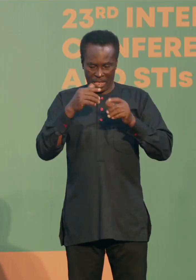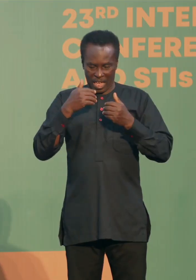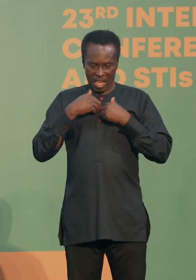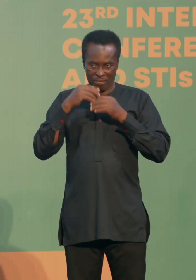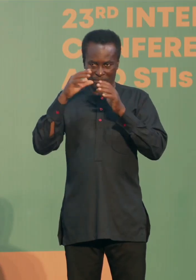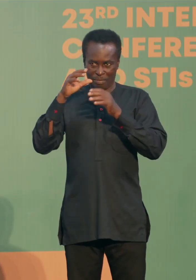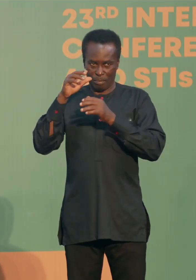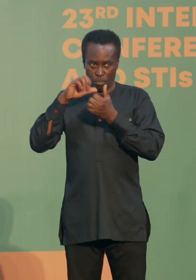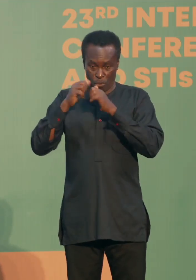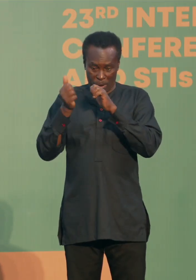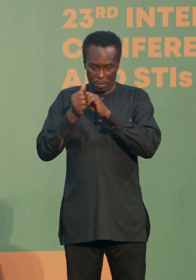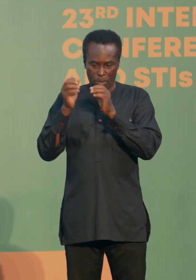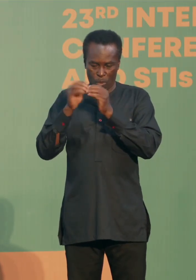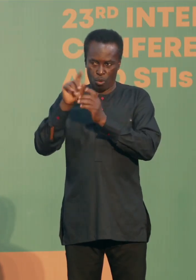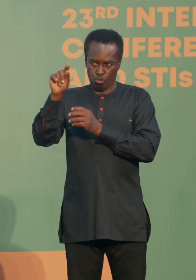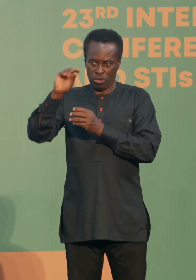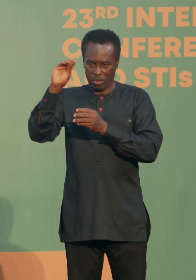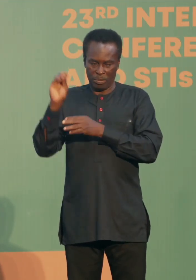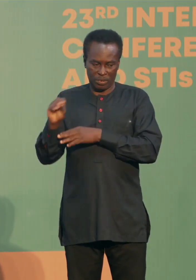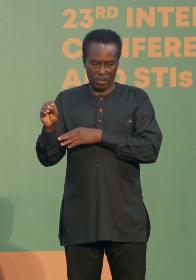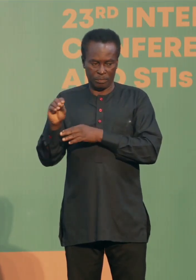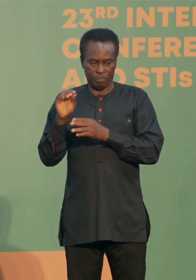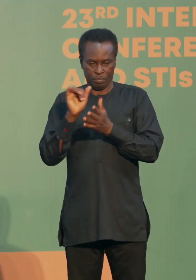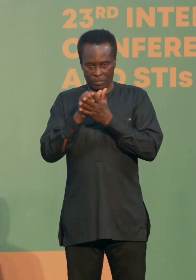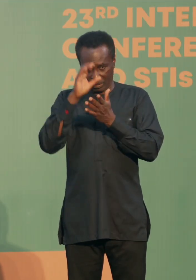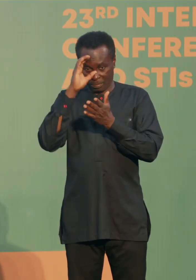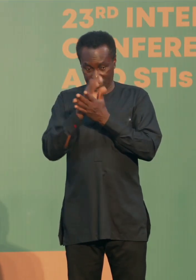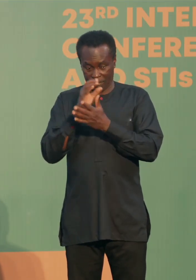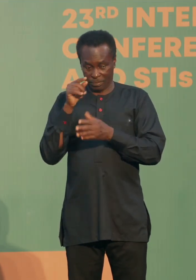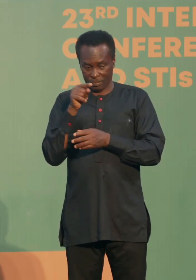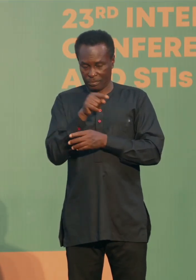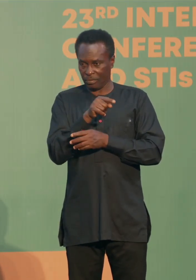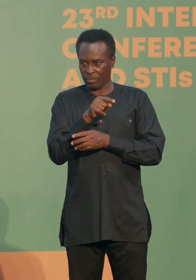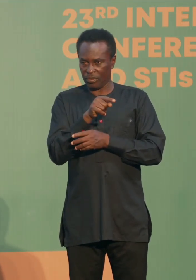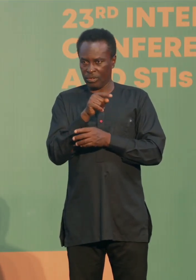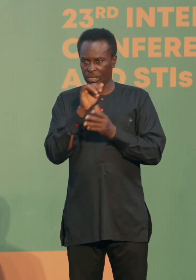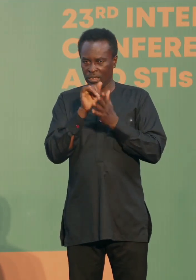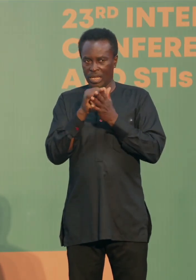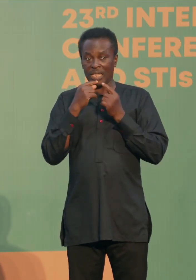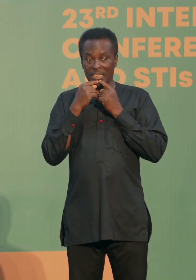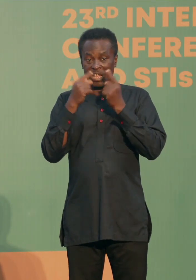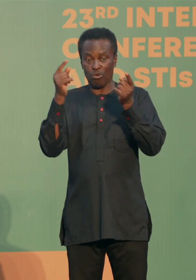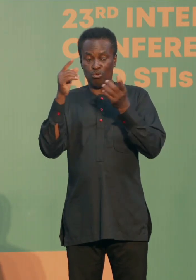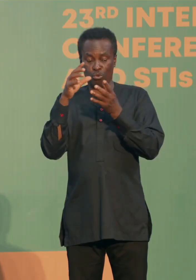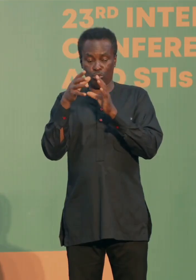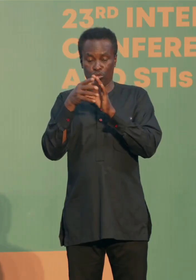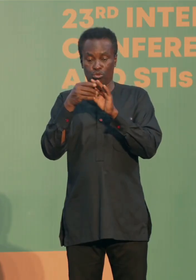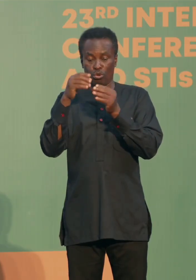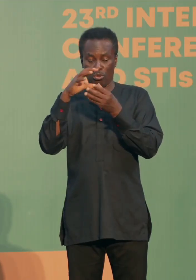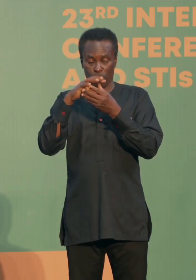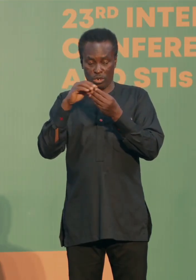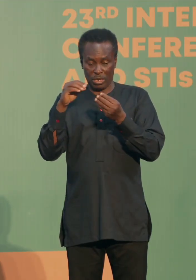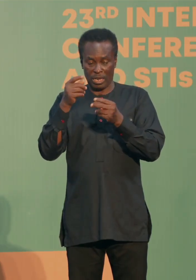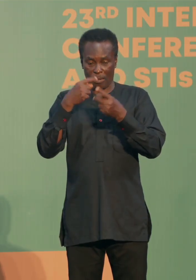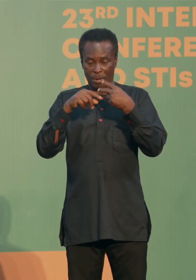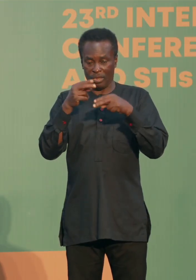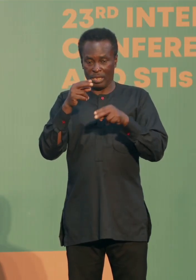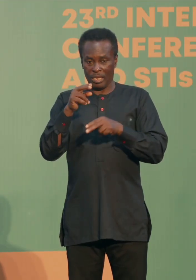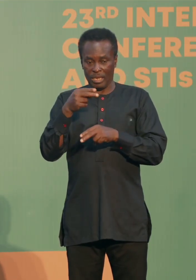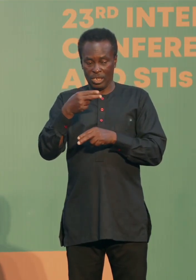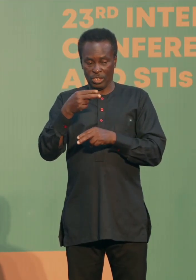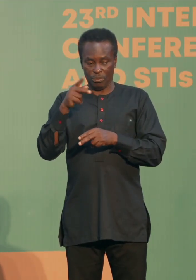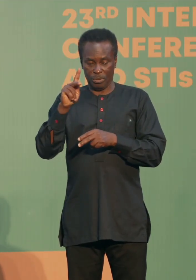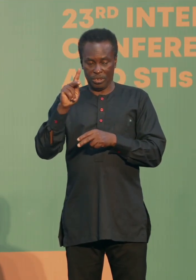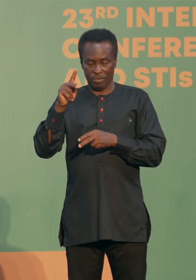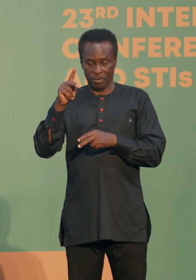high burden. This publication here in 203 New Engine of Medicine tells you a story about human papillomavirus, that